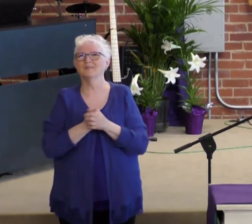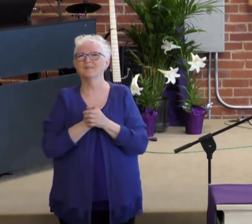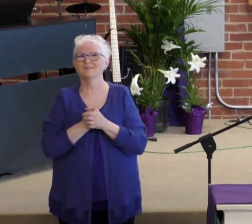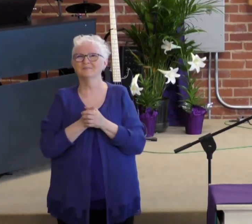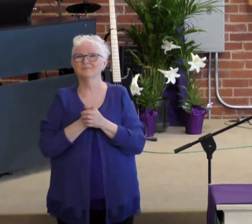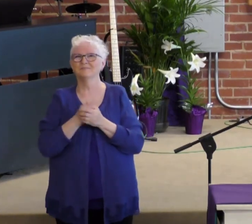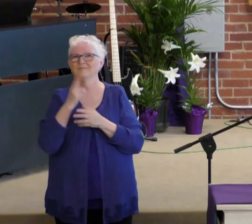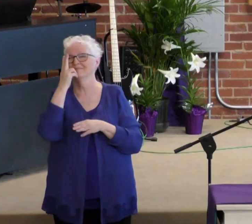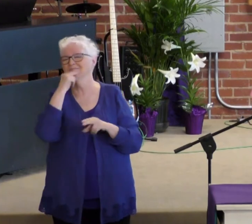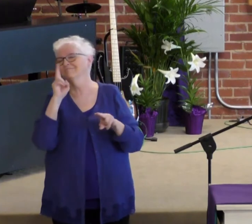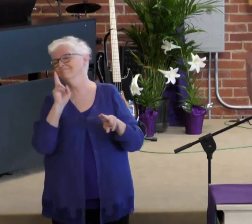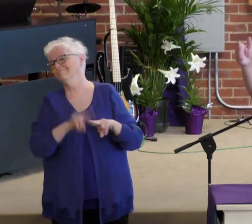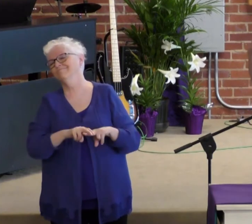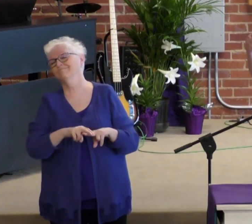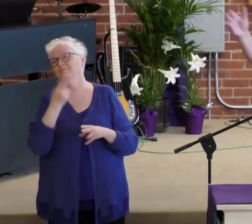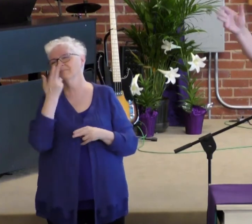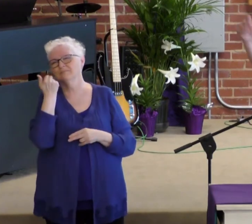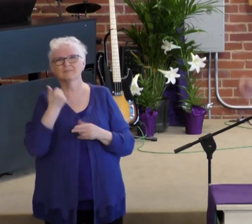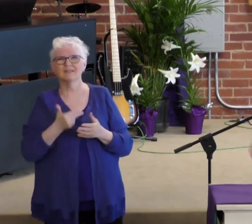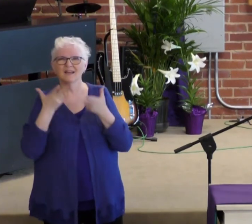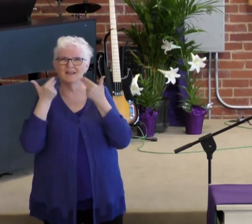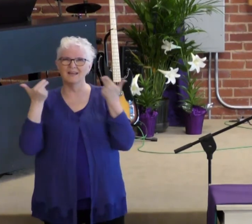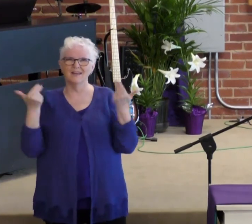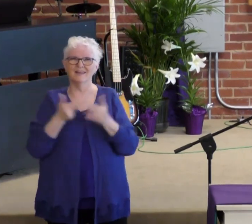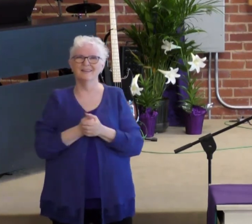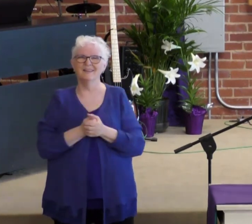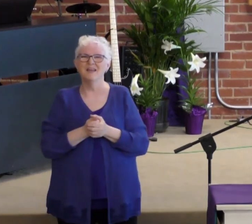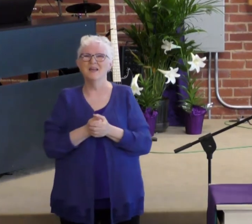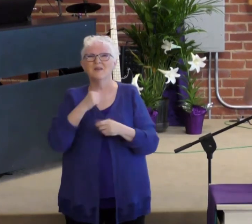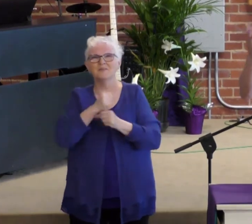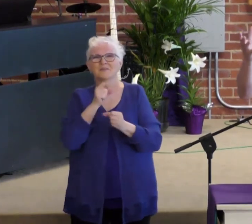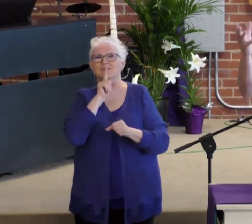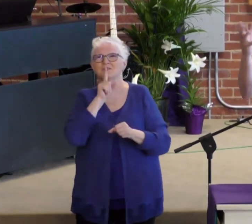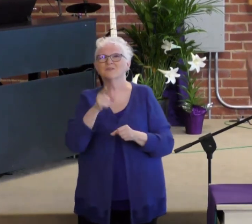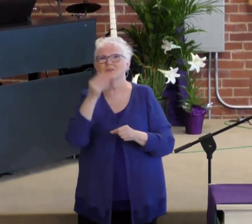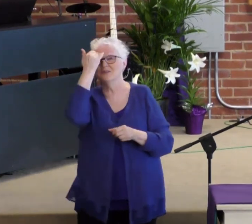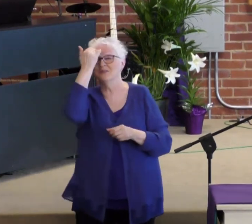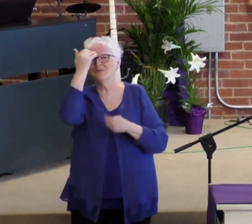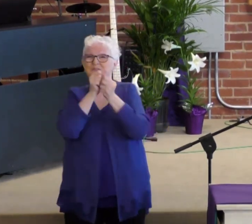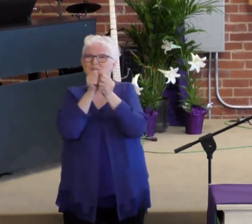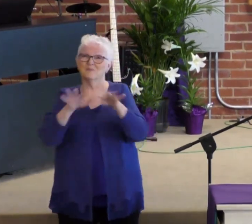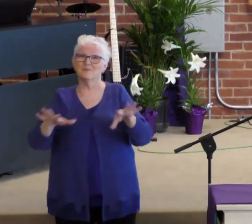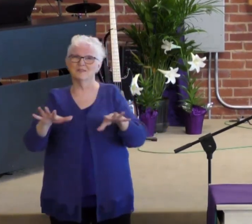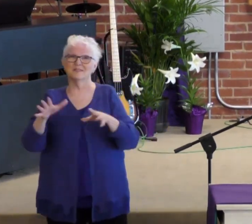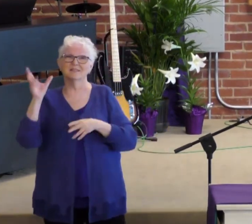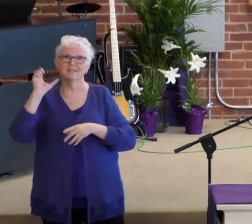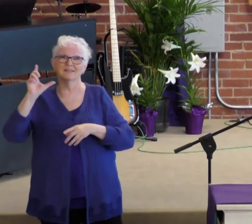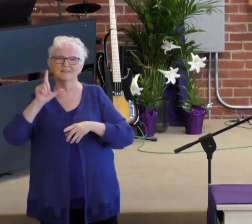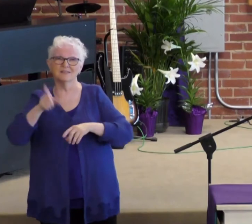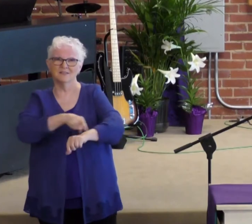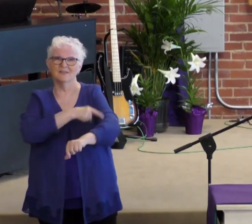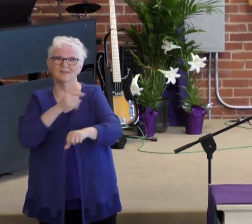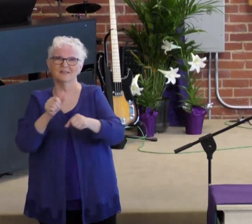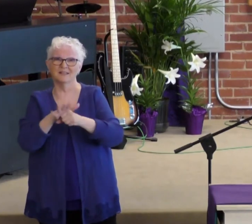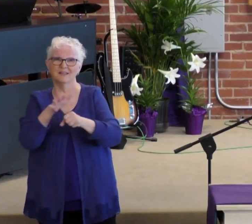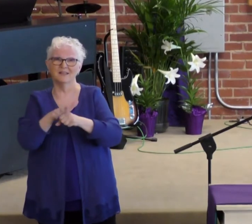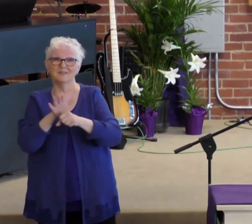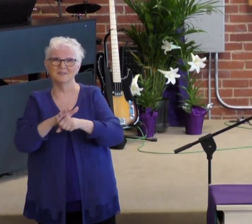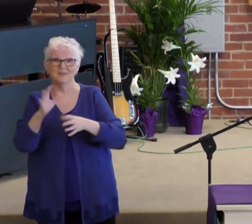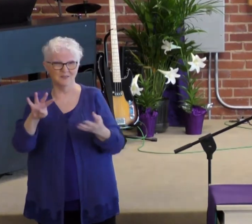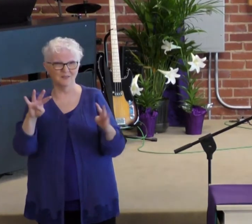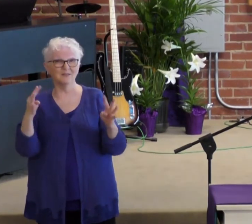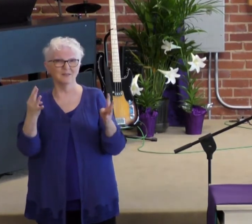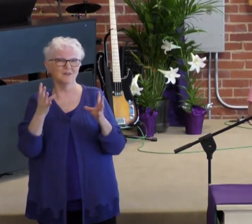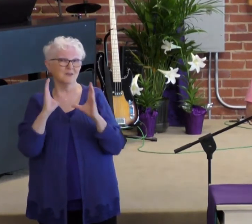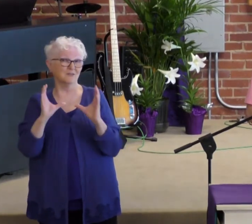Anyway, make sure you know what you're blessing. Listen long enough to the conversation that you don't agree